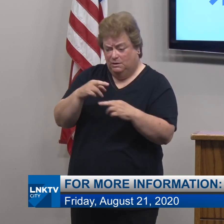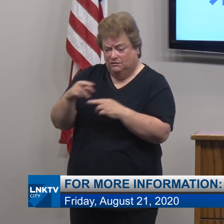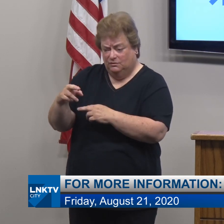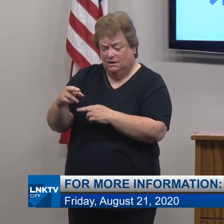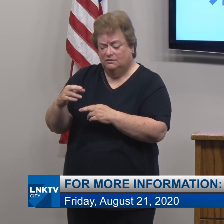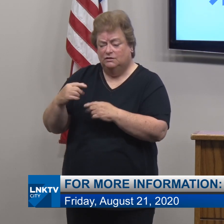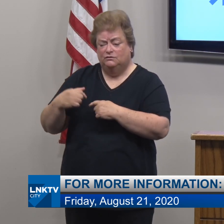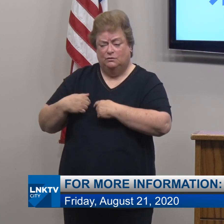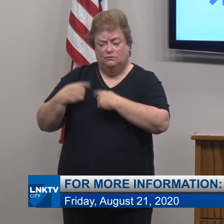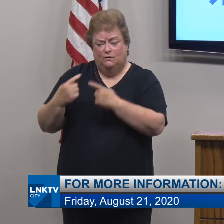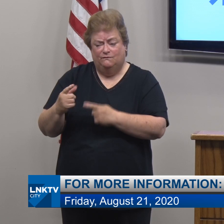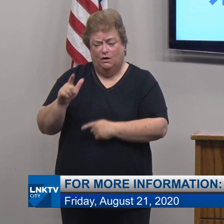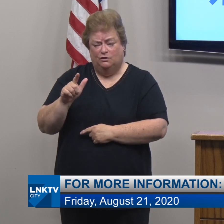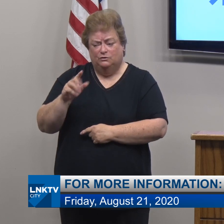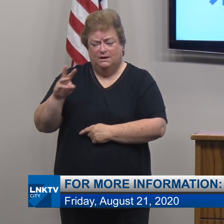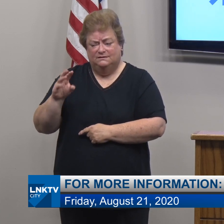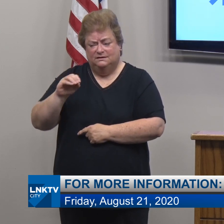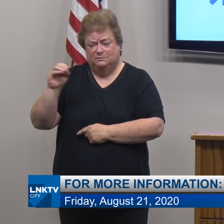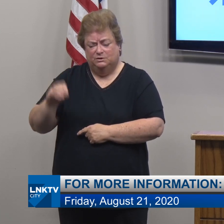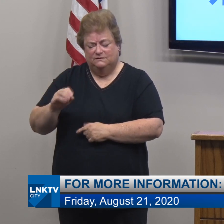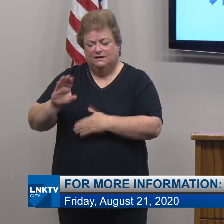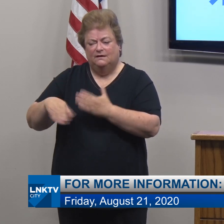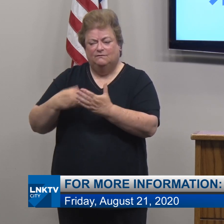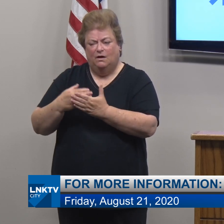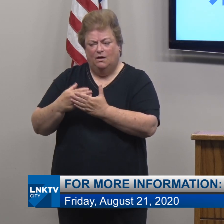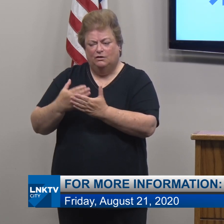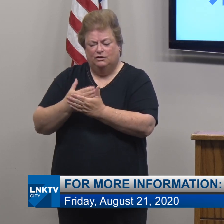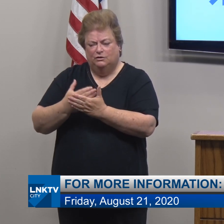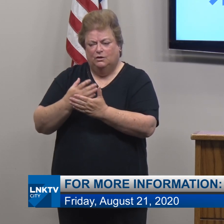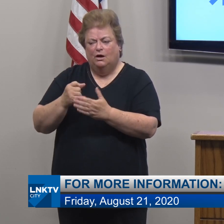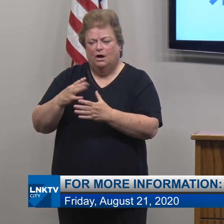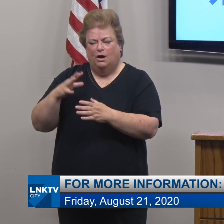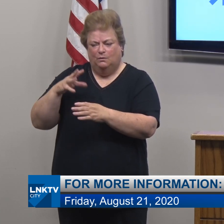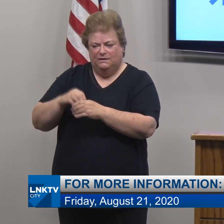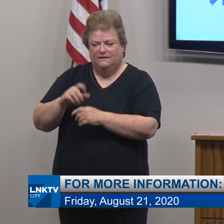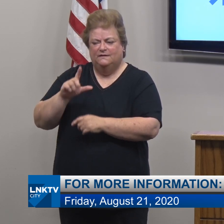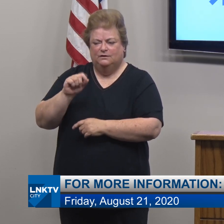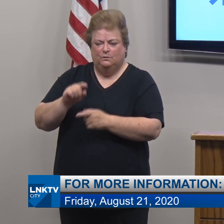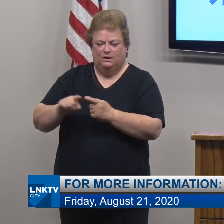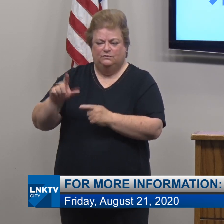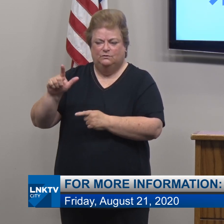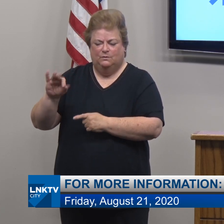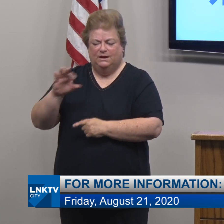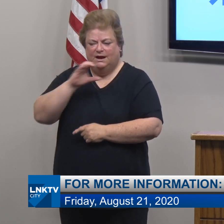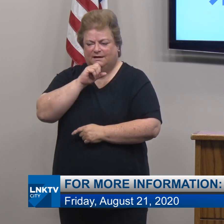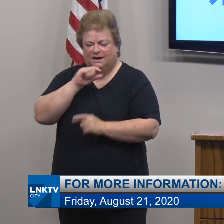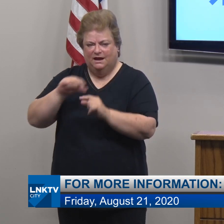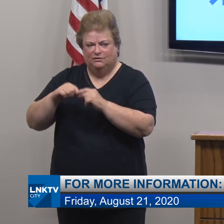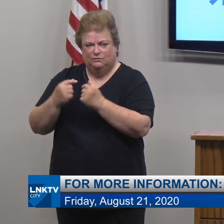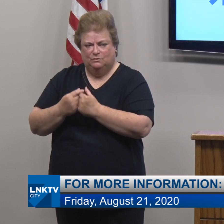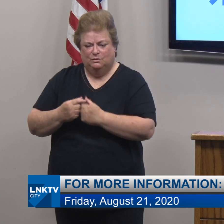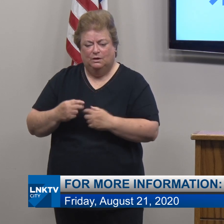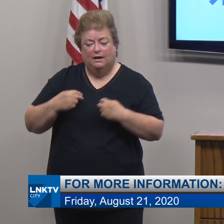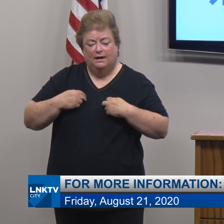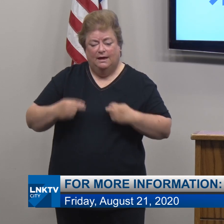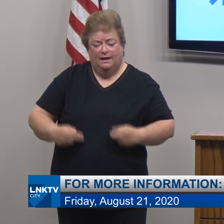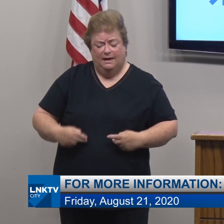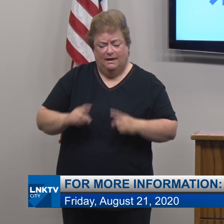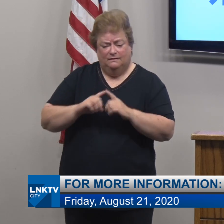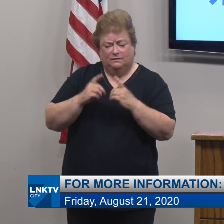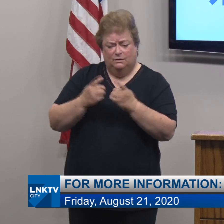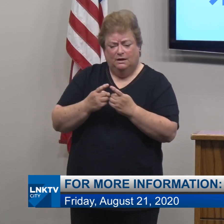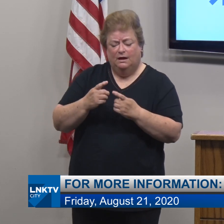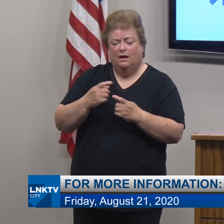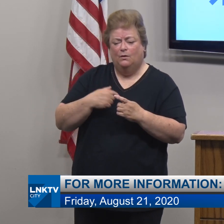26% of the new cases are in the 20 to 29 age group. The Health Department did host a Zoom meeting with